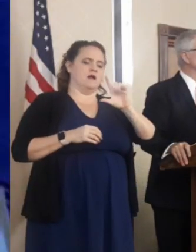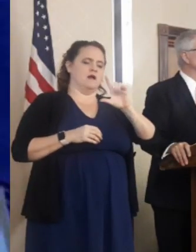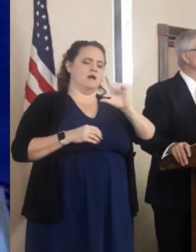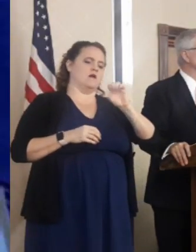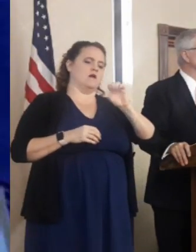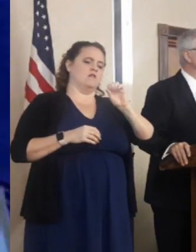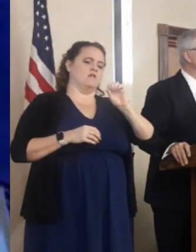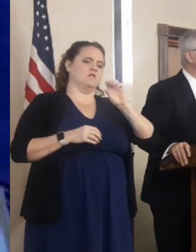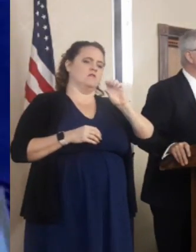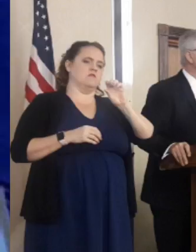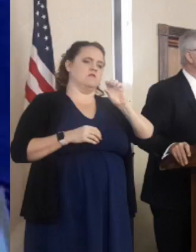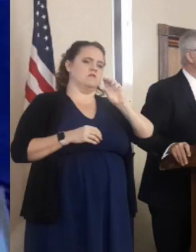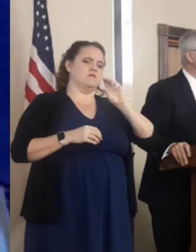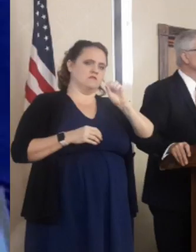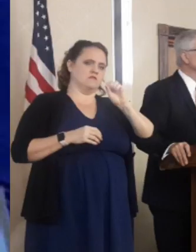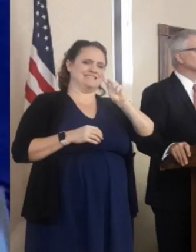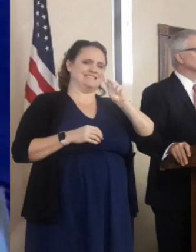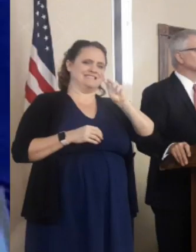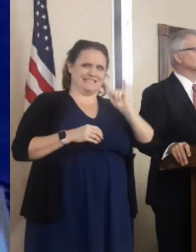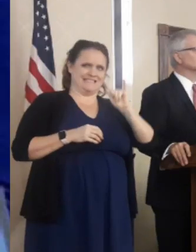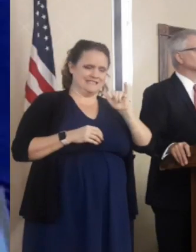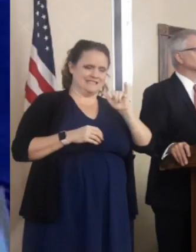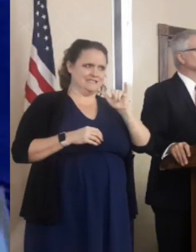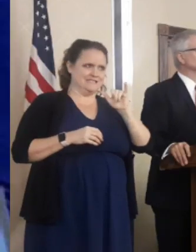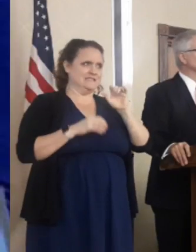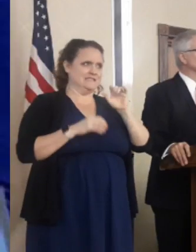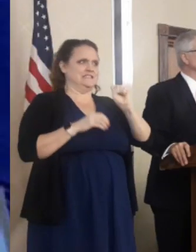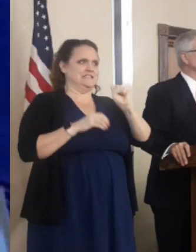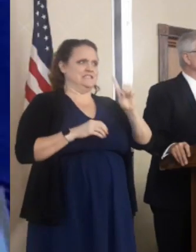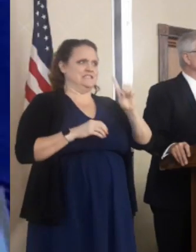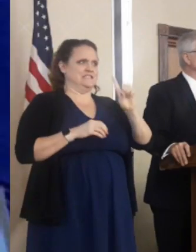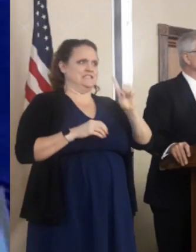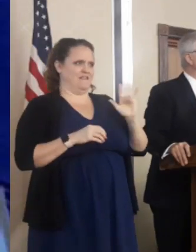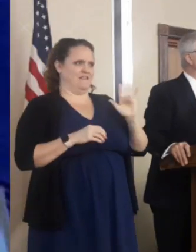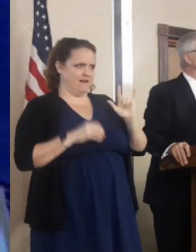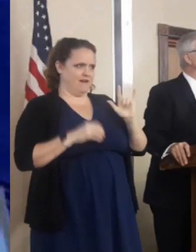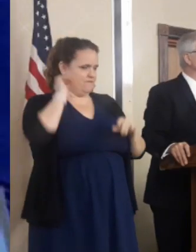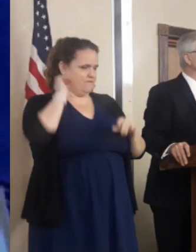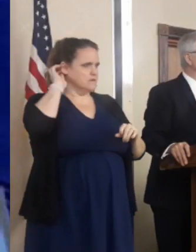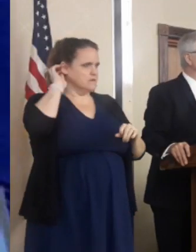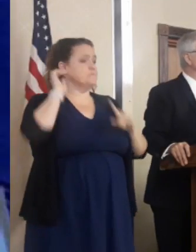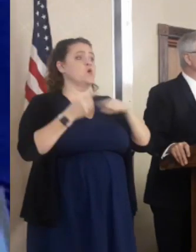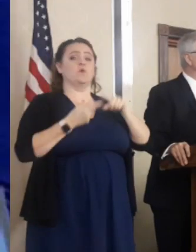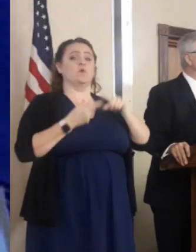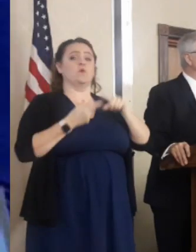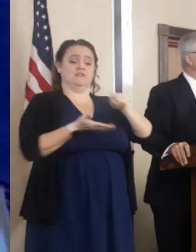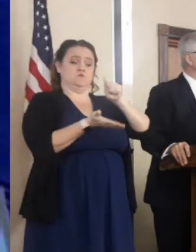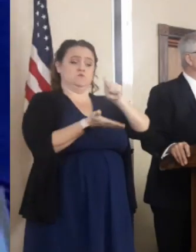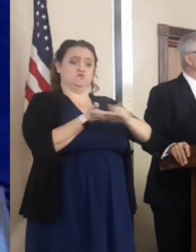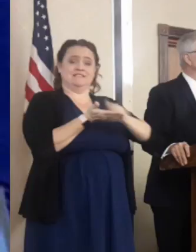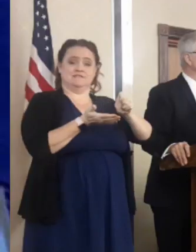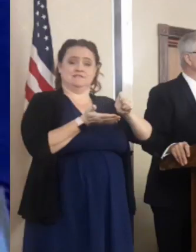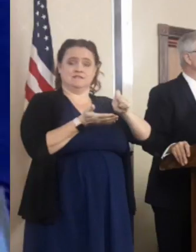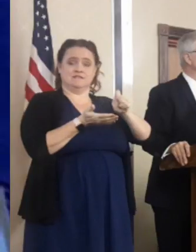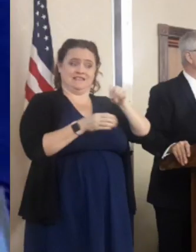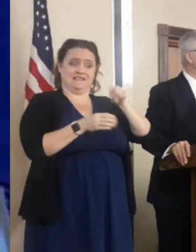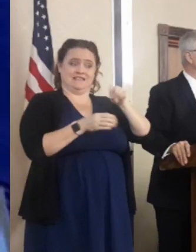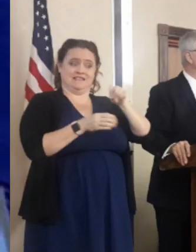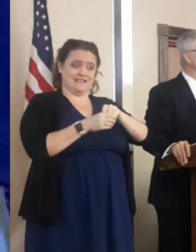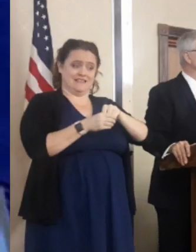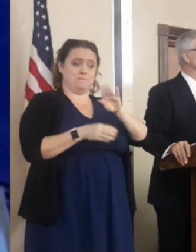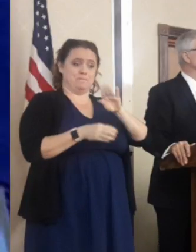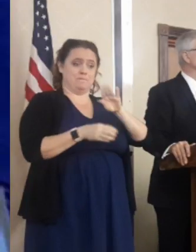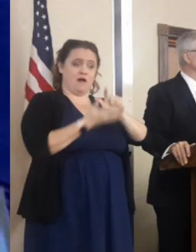were people, when this was written into the SREC bylaws, there was discussion about whether or not